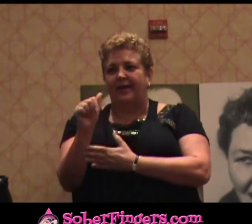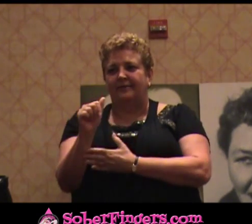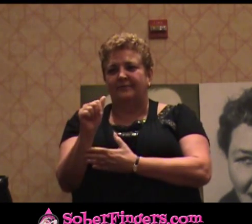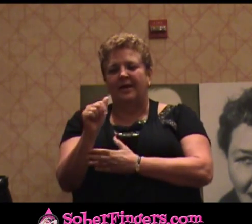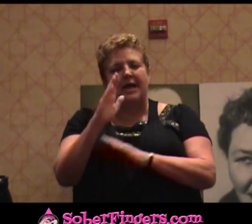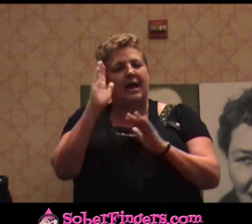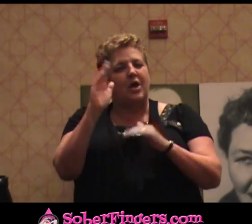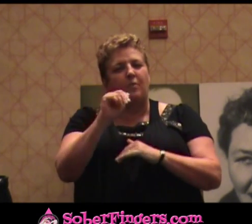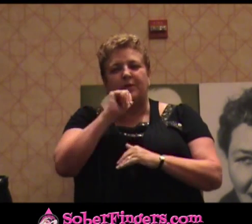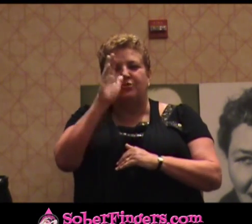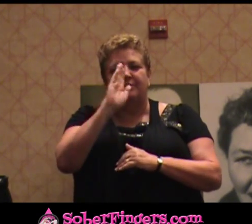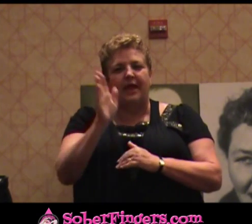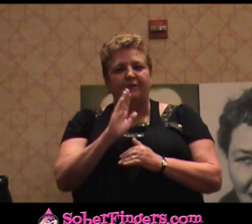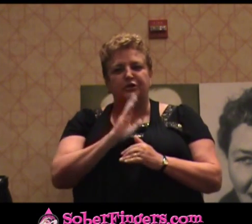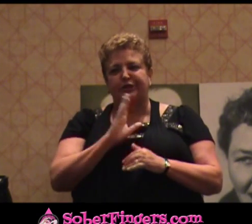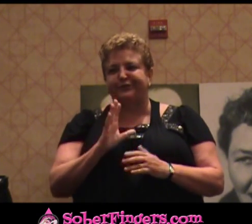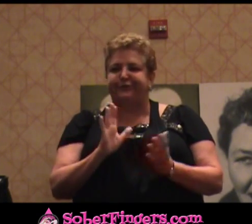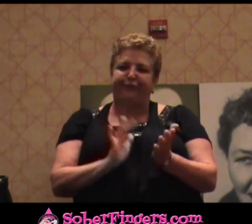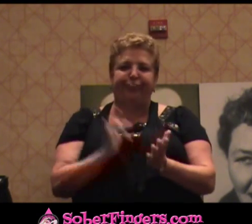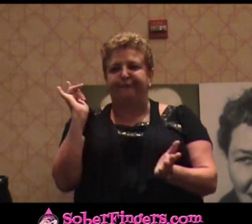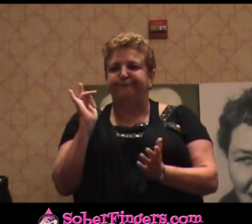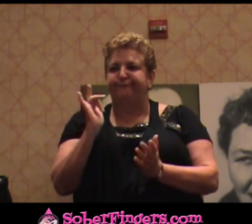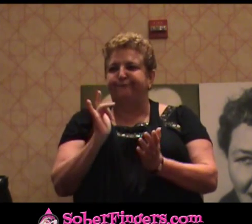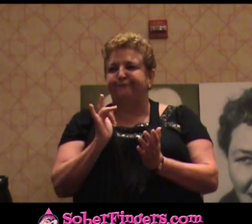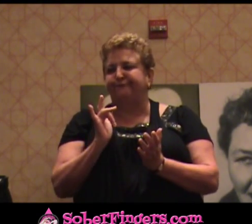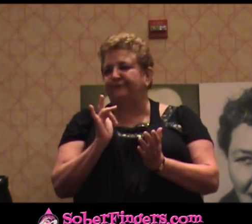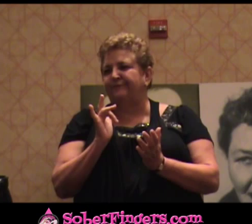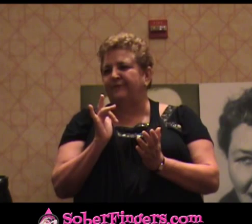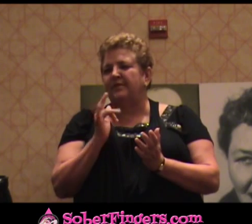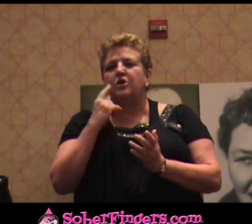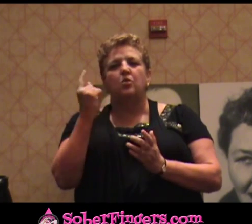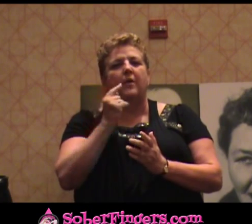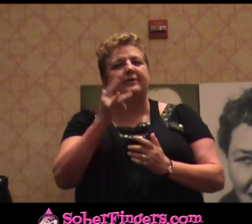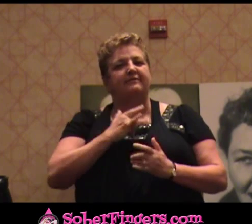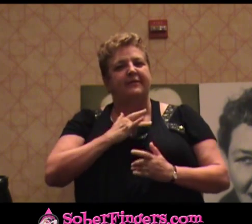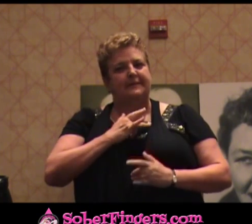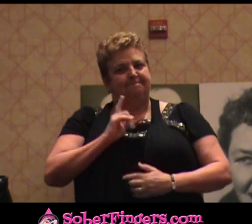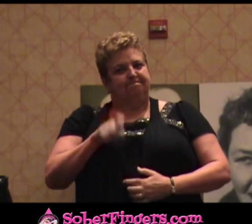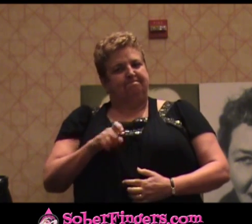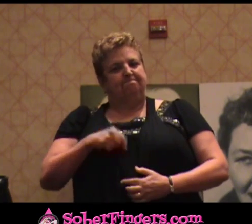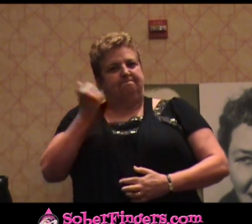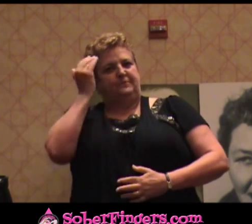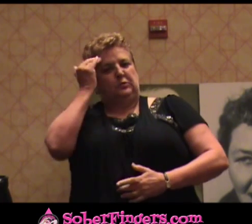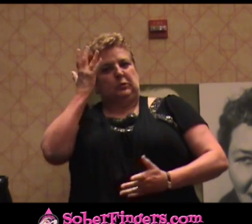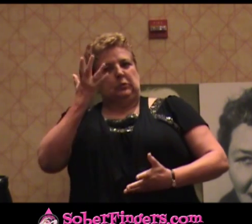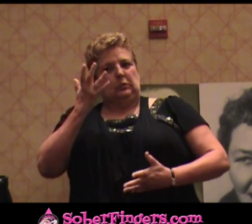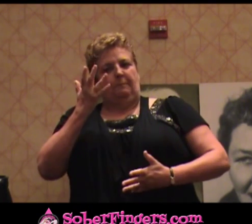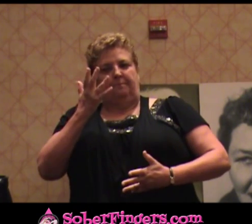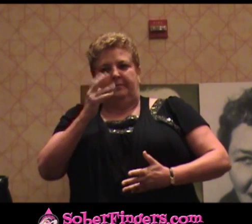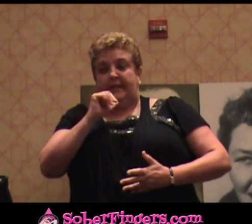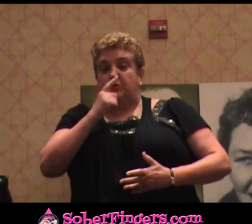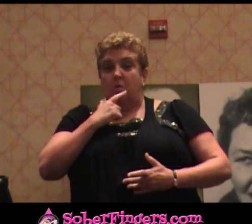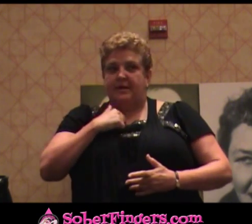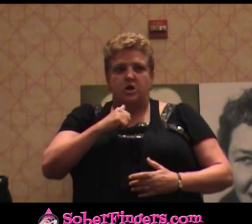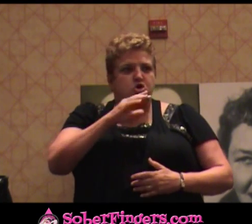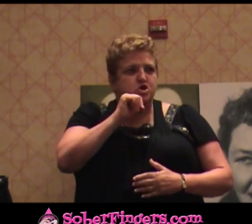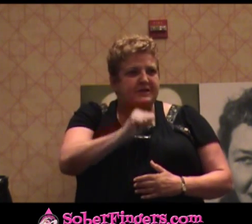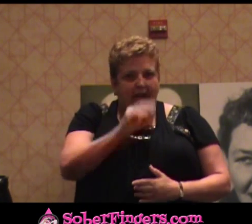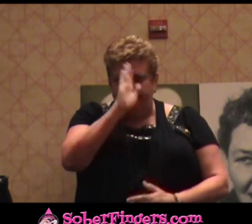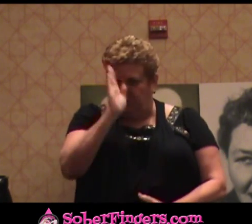I always wish the newcomer the gift of desperation. They told me when I got here, don't you ever forget your last drunk. And